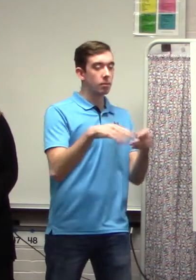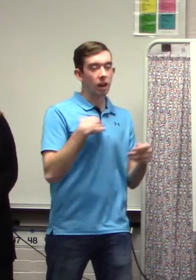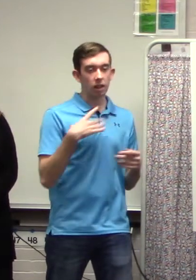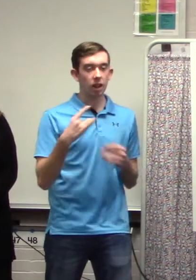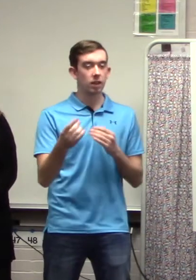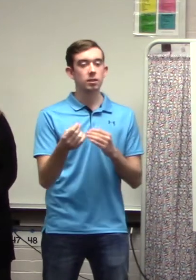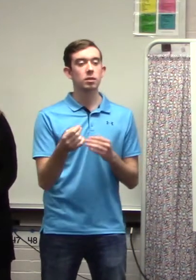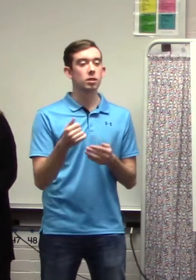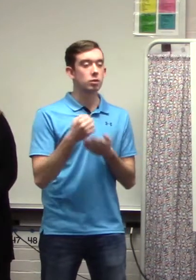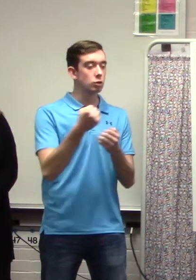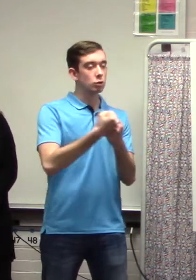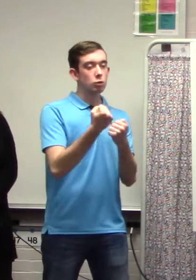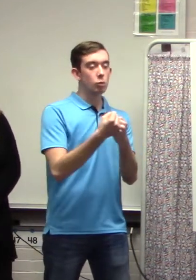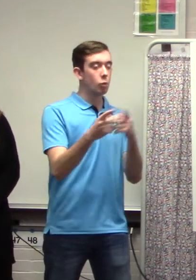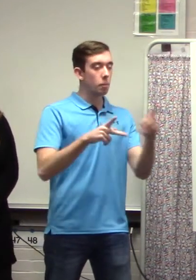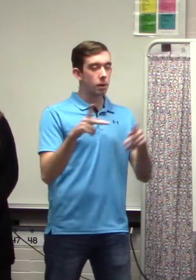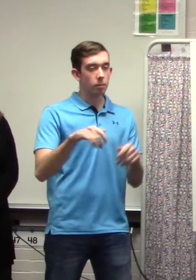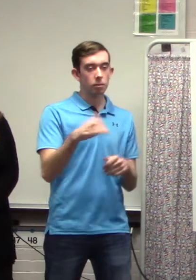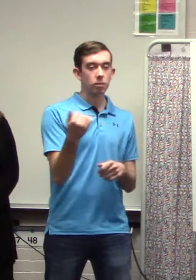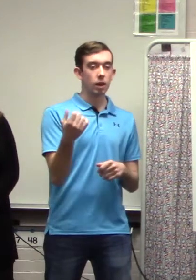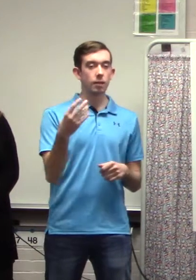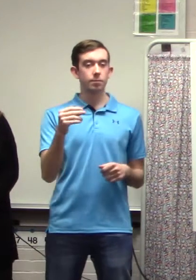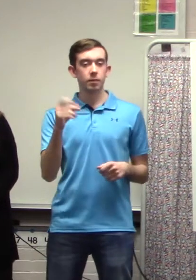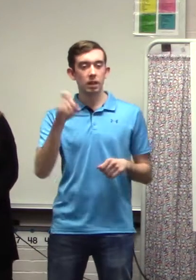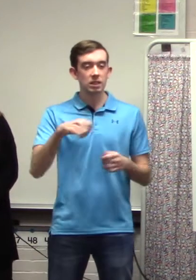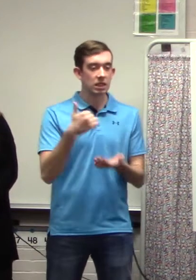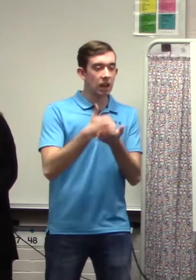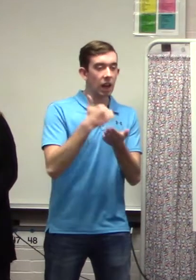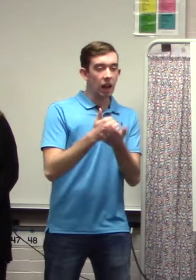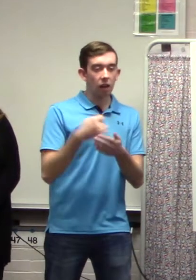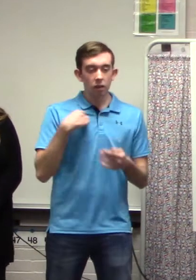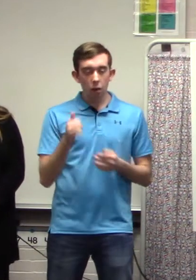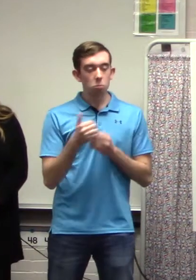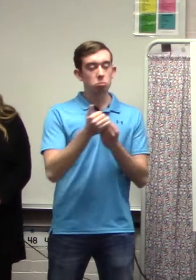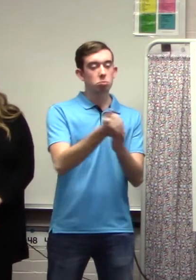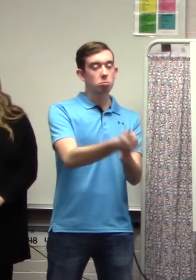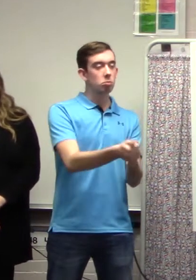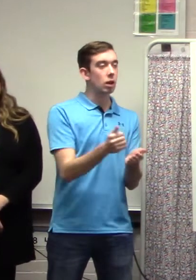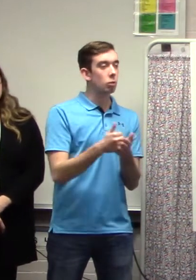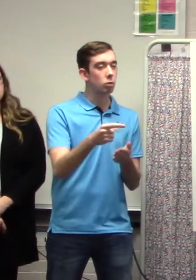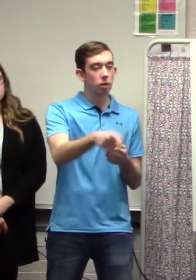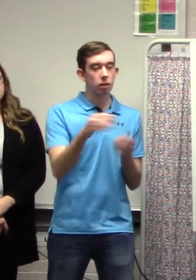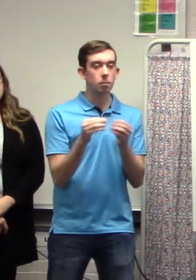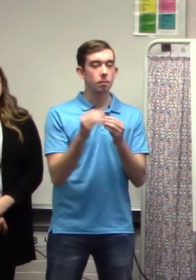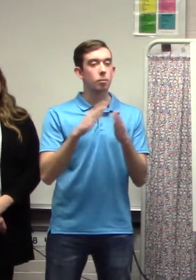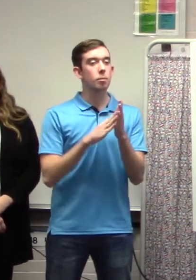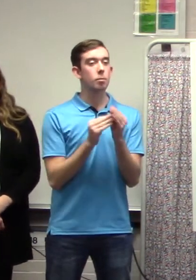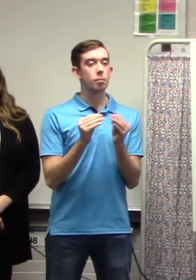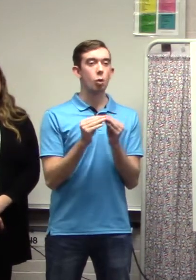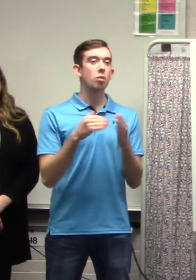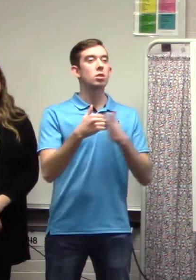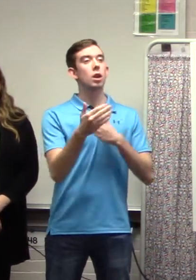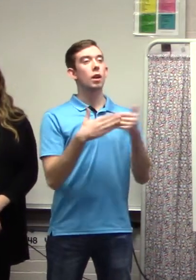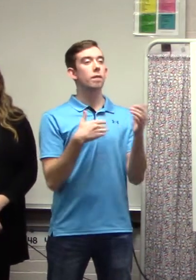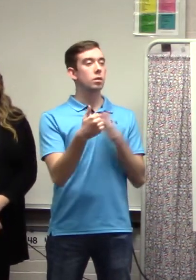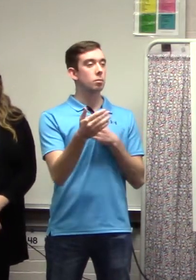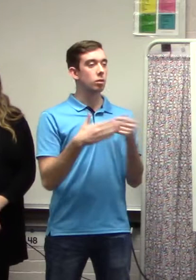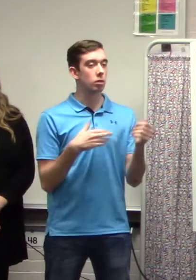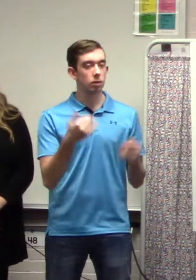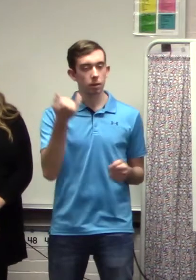can be a leader and I can help other people and I can support people that I'm working with and be more helpful. And I feel like with